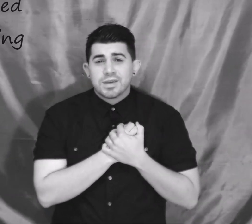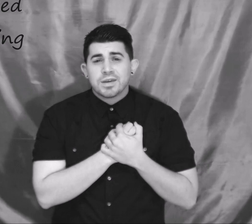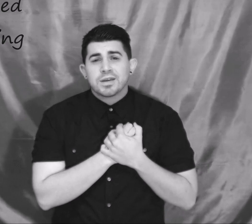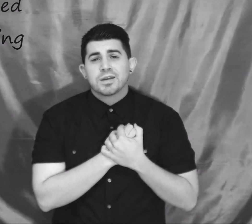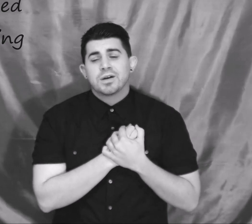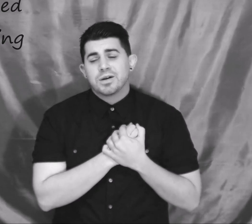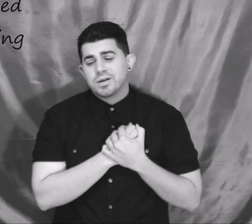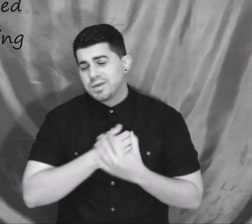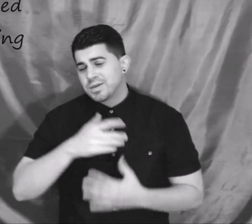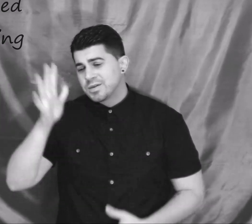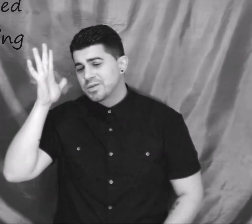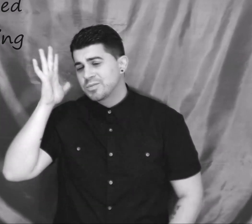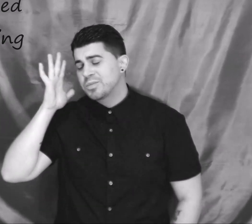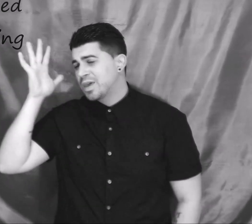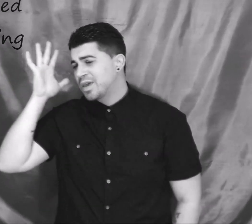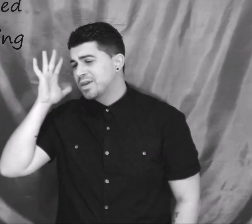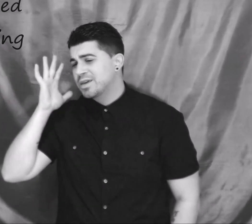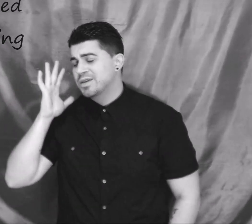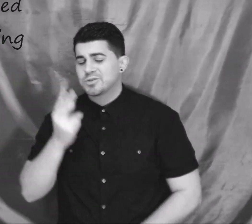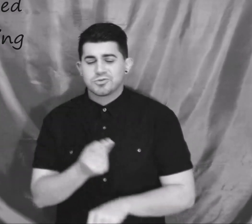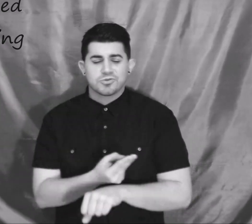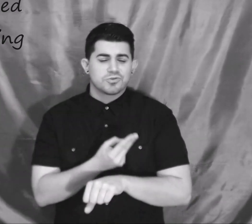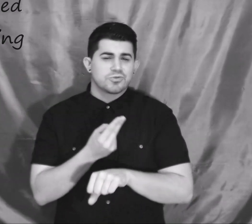falling. I'm so used to standing,